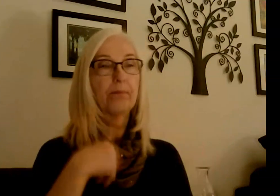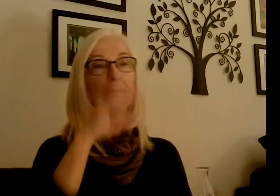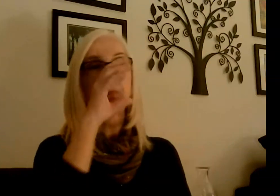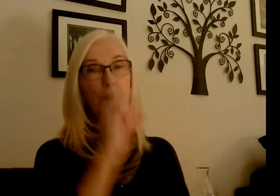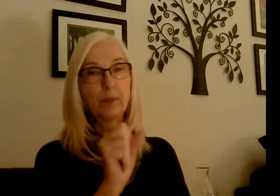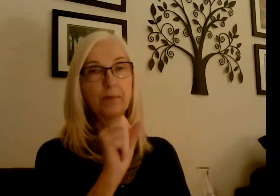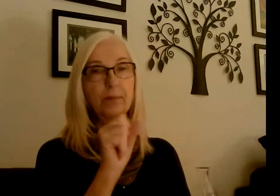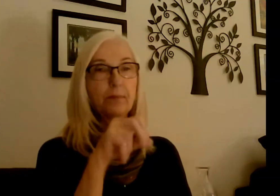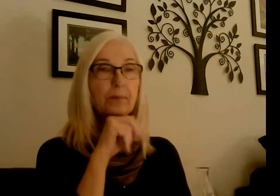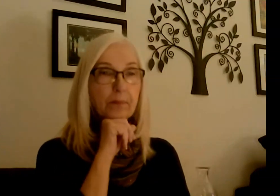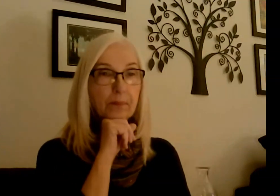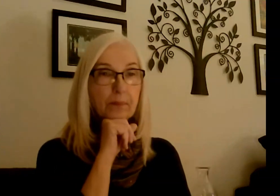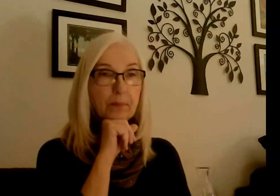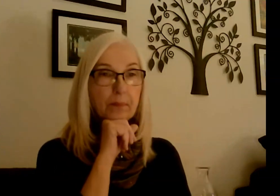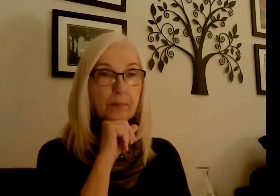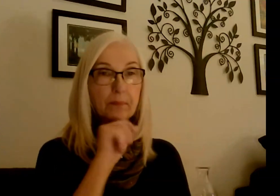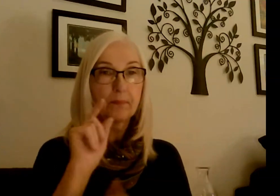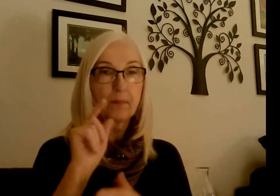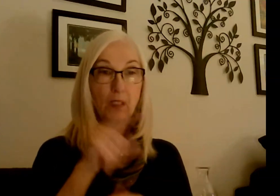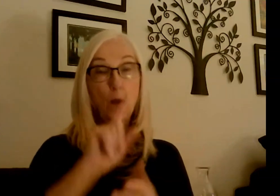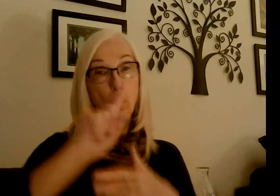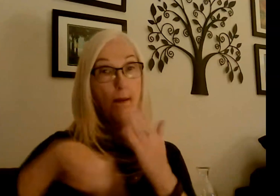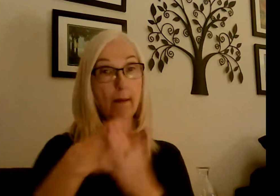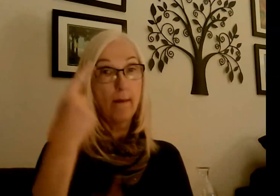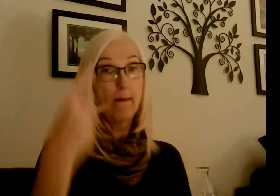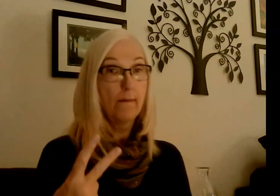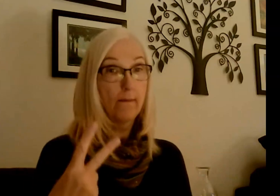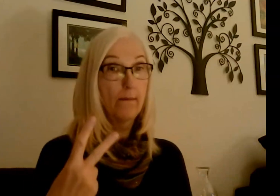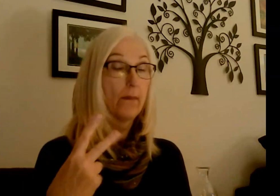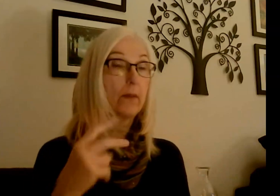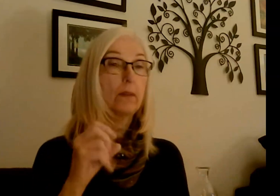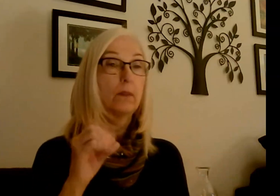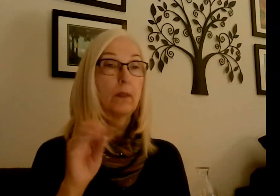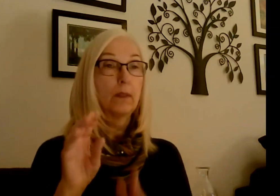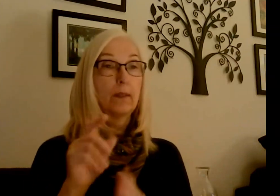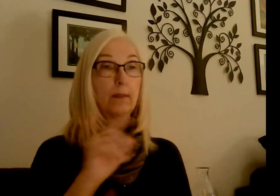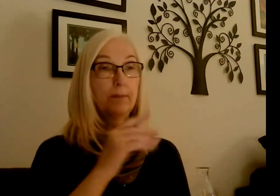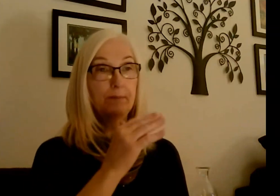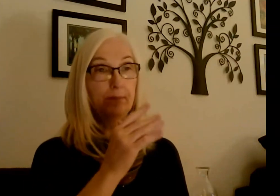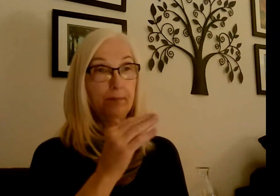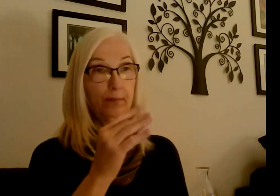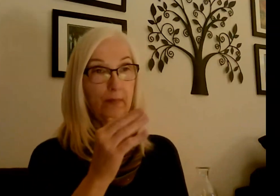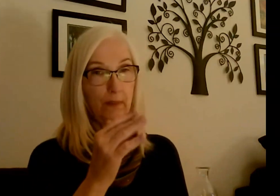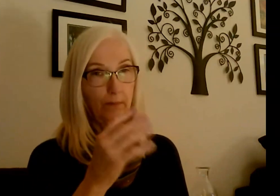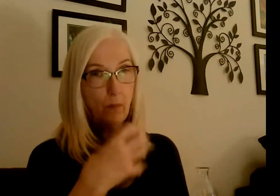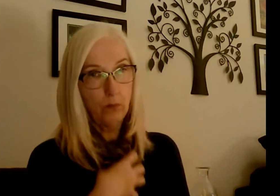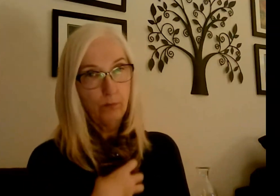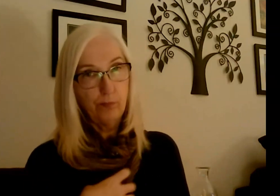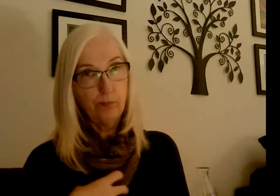looked for the closed captions version and I found it and I sat down to watch it. Now it's a 2-hour movie. I got through a